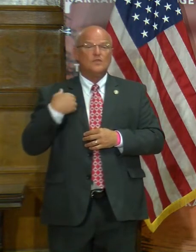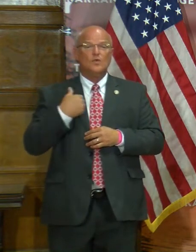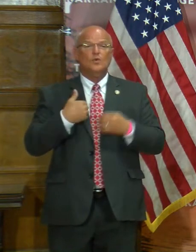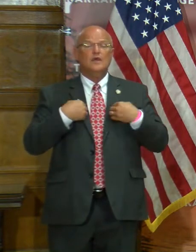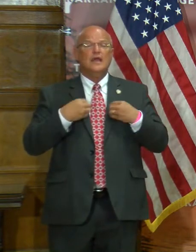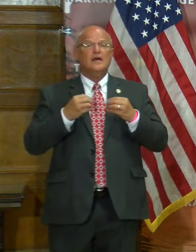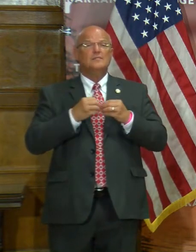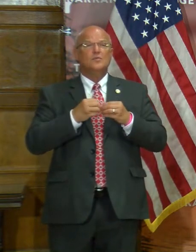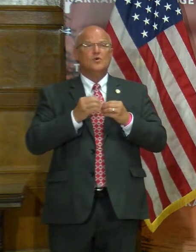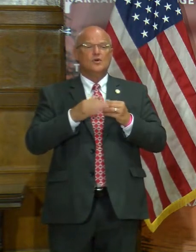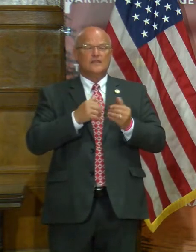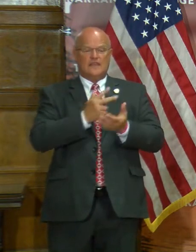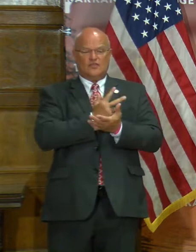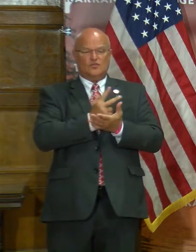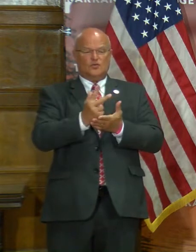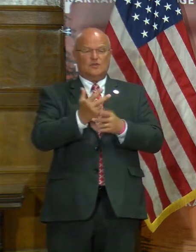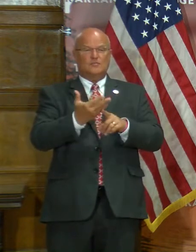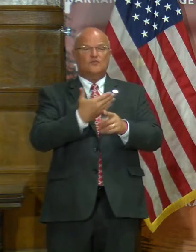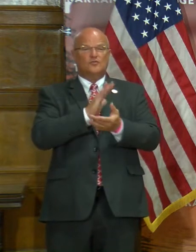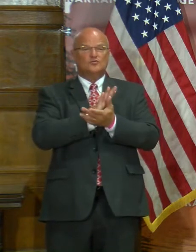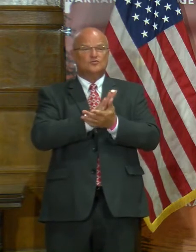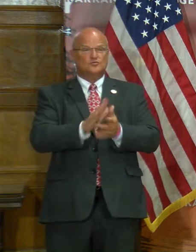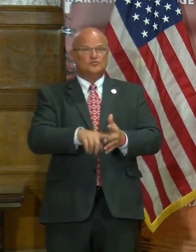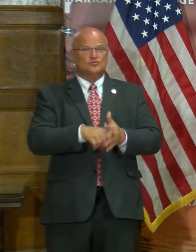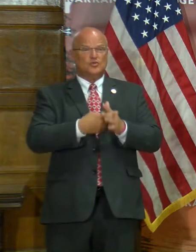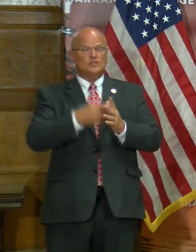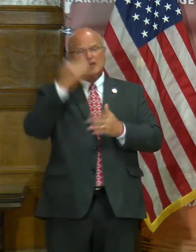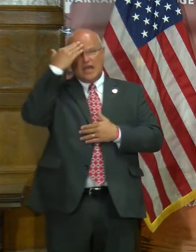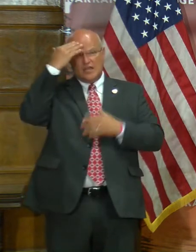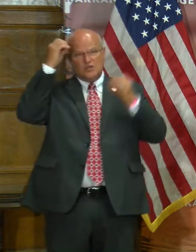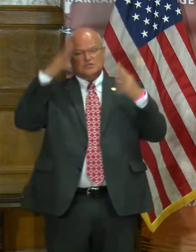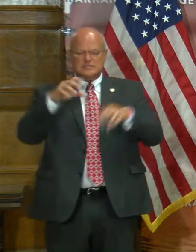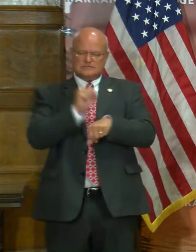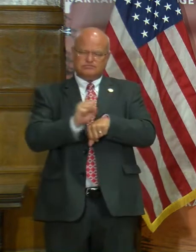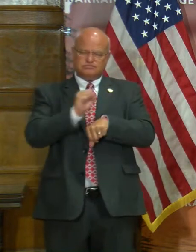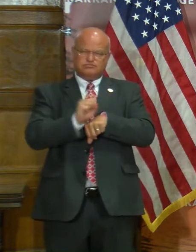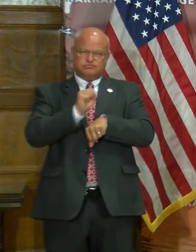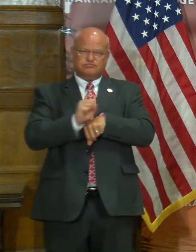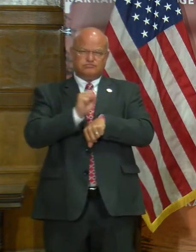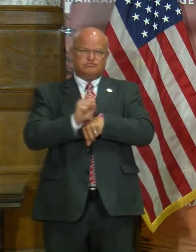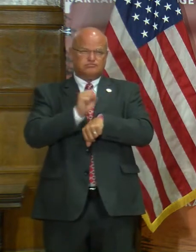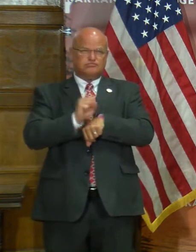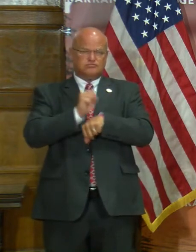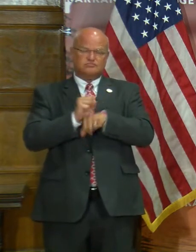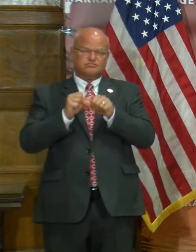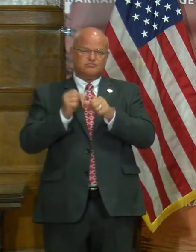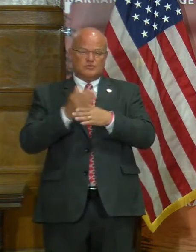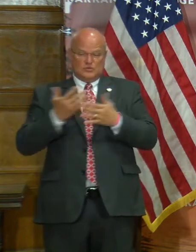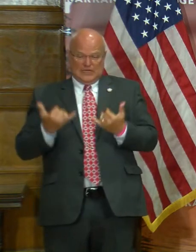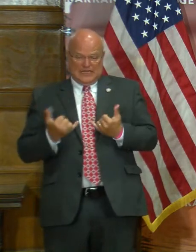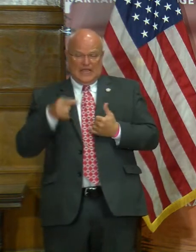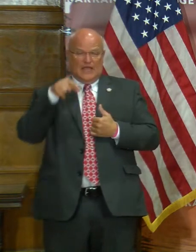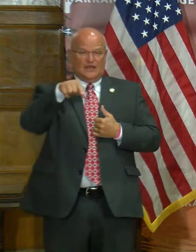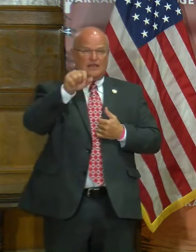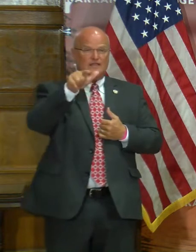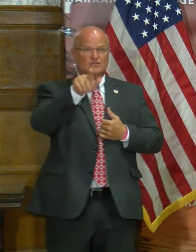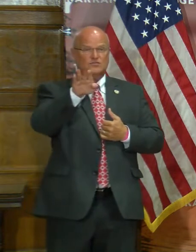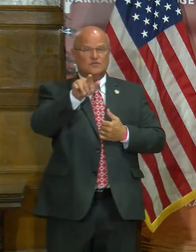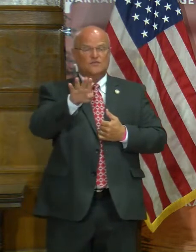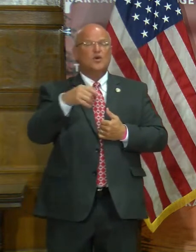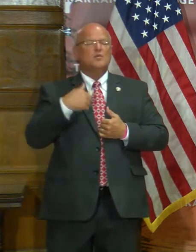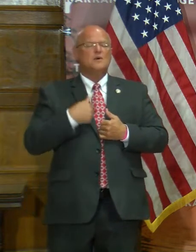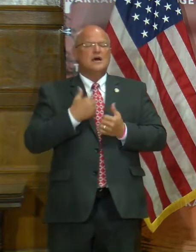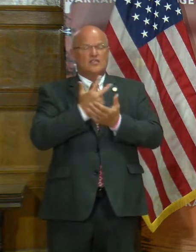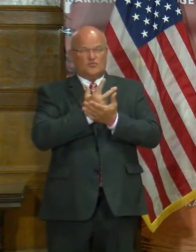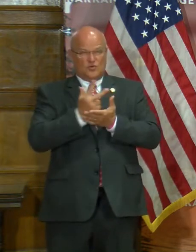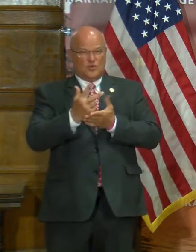over 3 weeks before school starts. I know teachers will be working constantly between now and then, but we have over